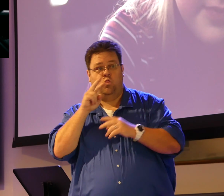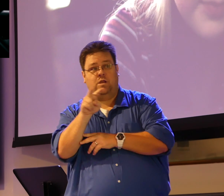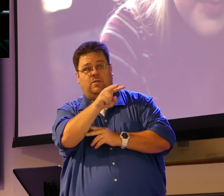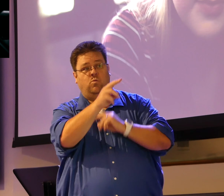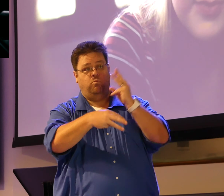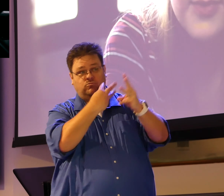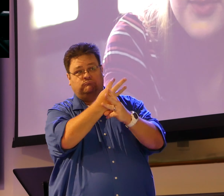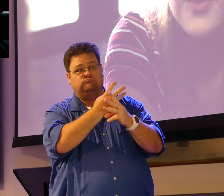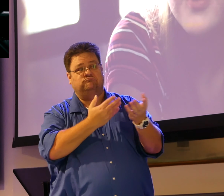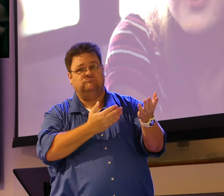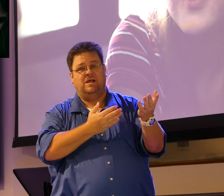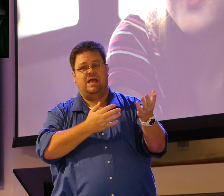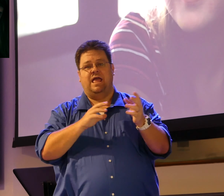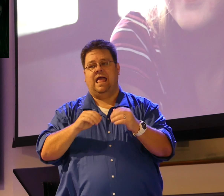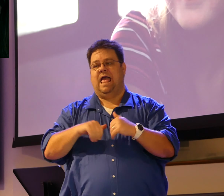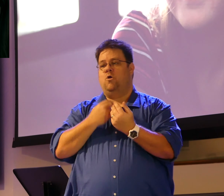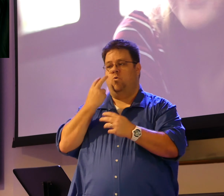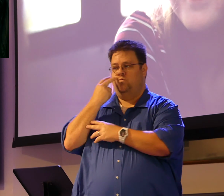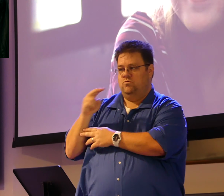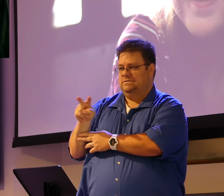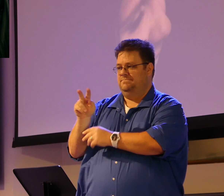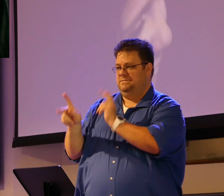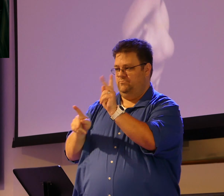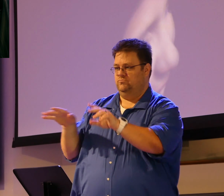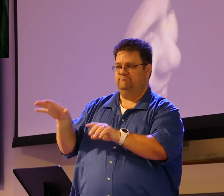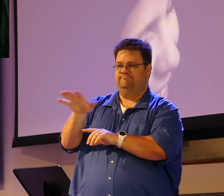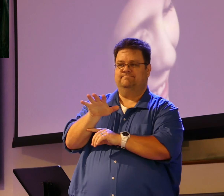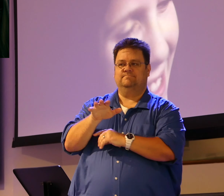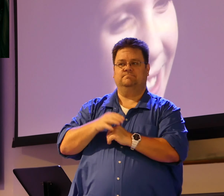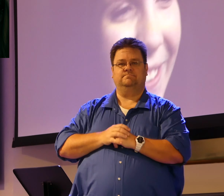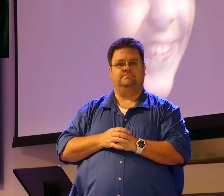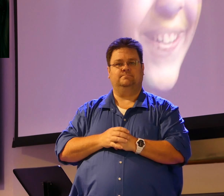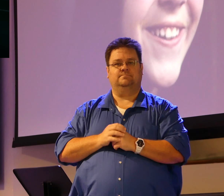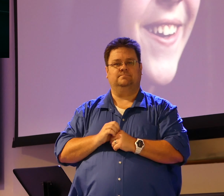at the world at people